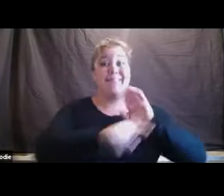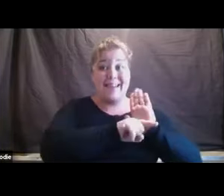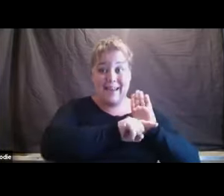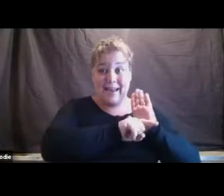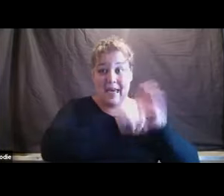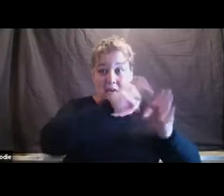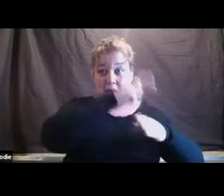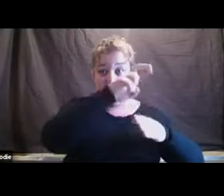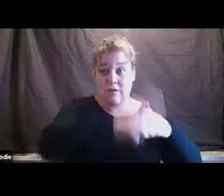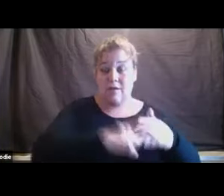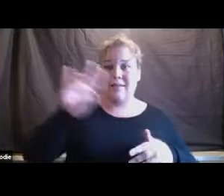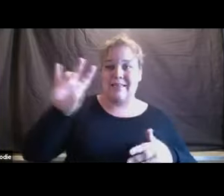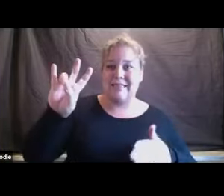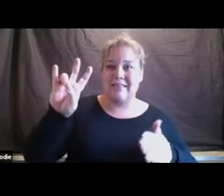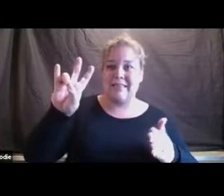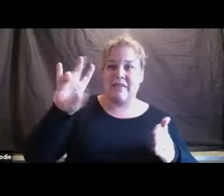of